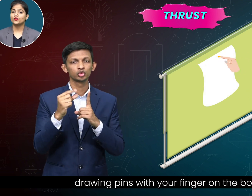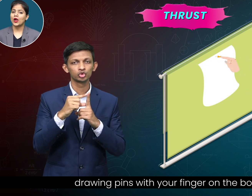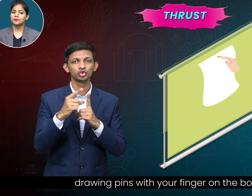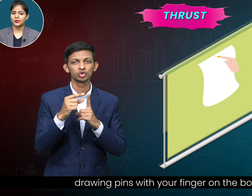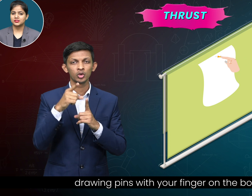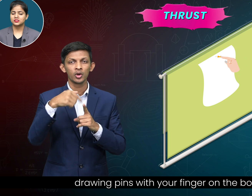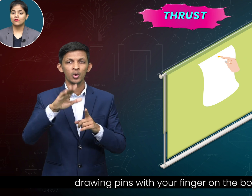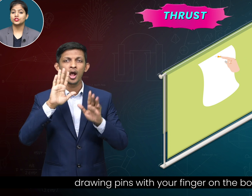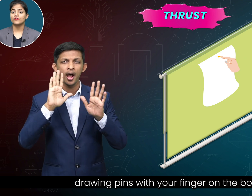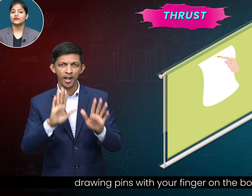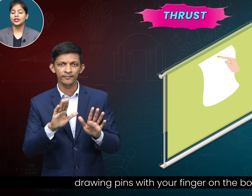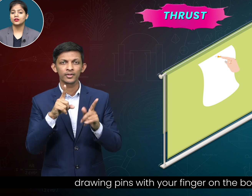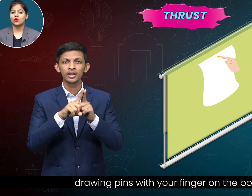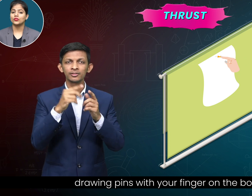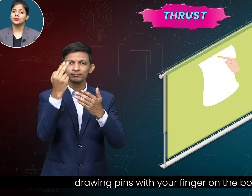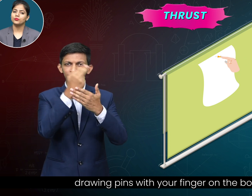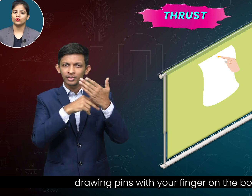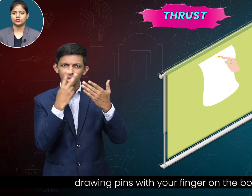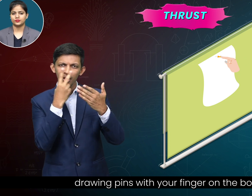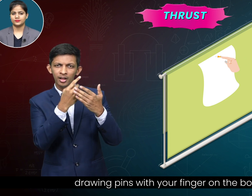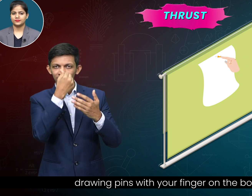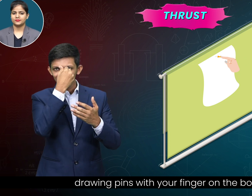drawing pins with your finger on the board.